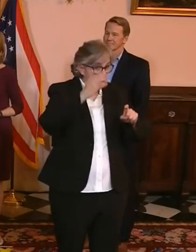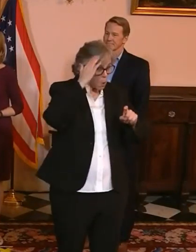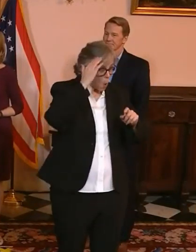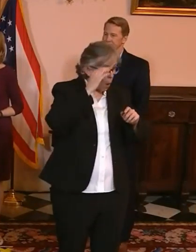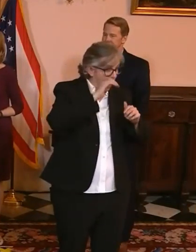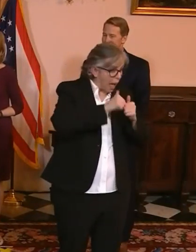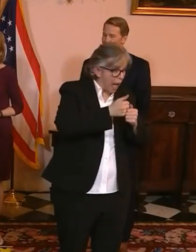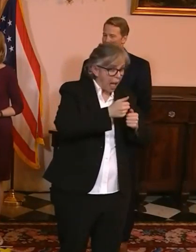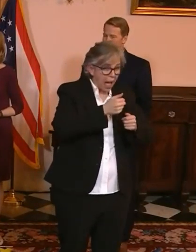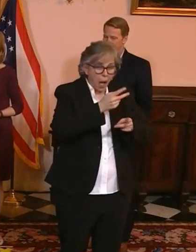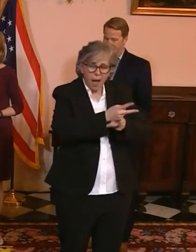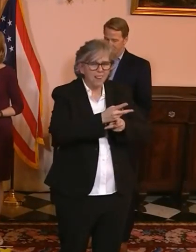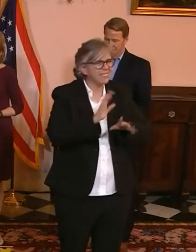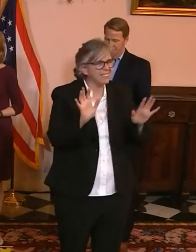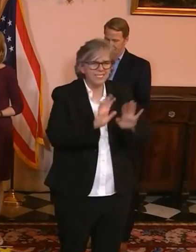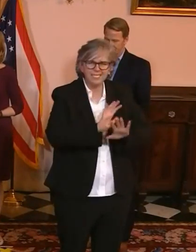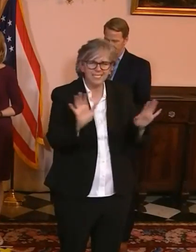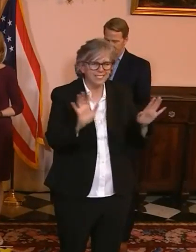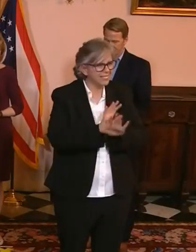they have this disease.